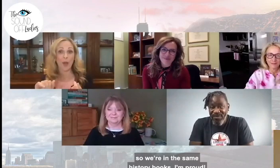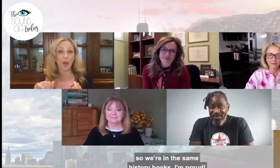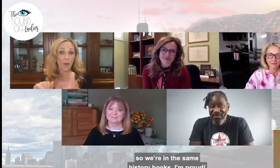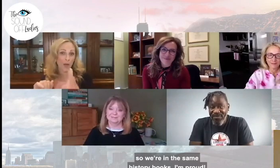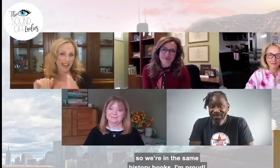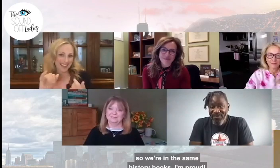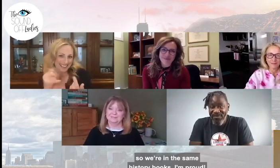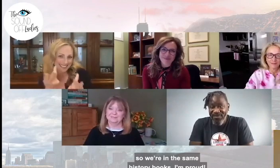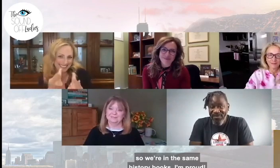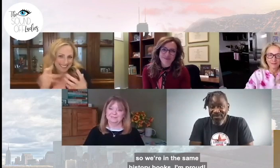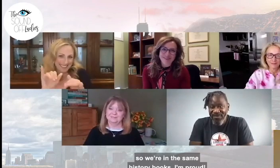the Super Bowl too